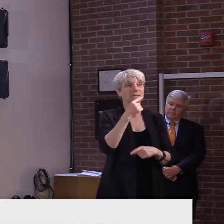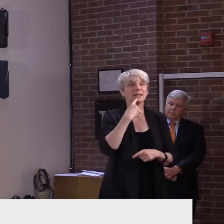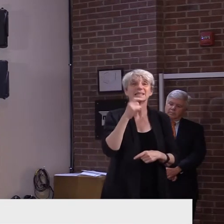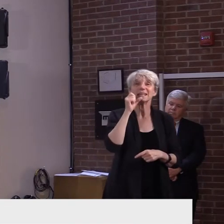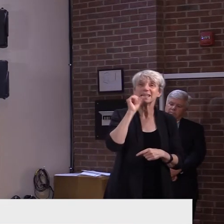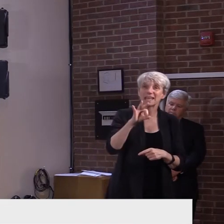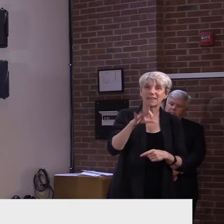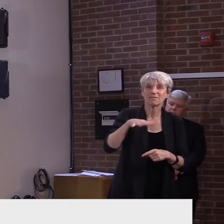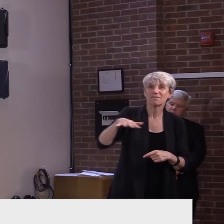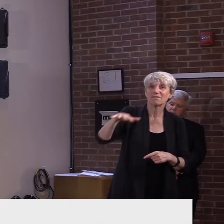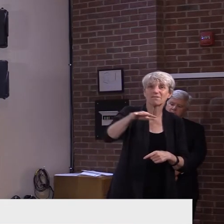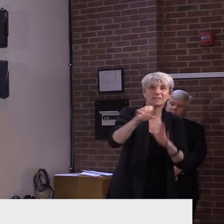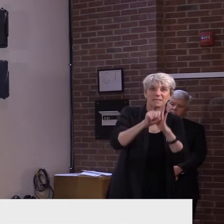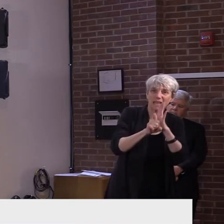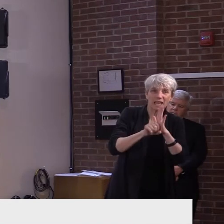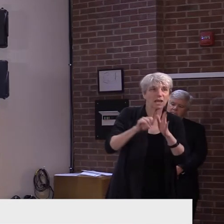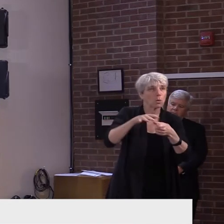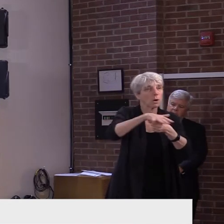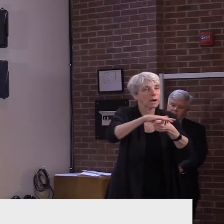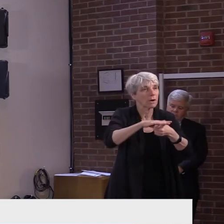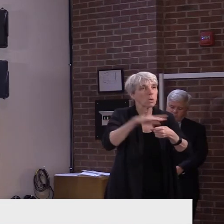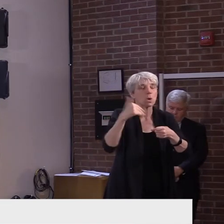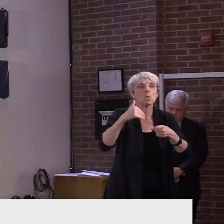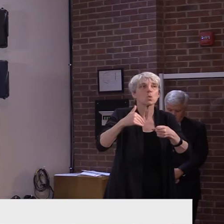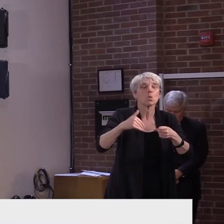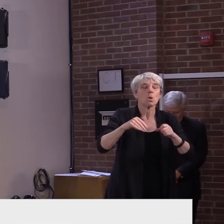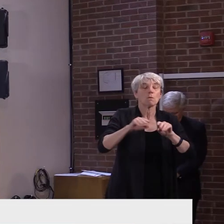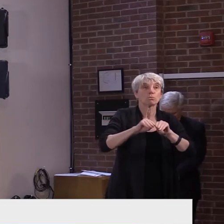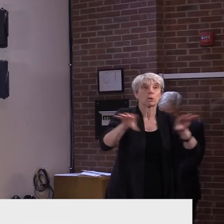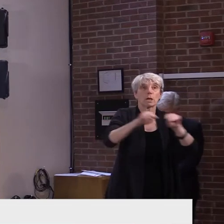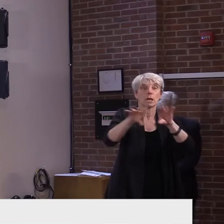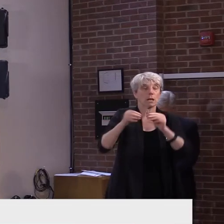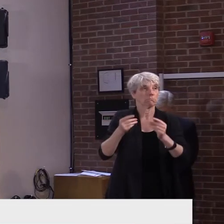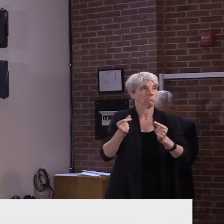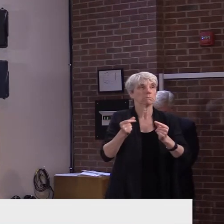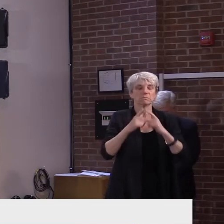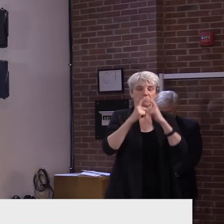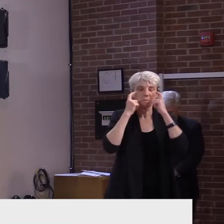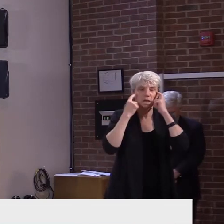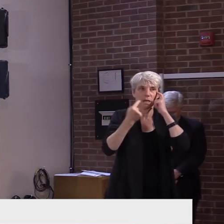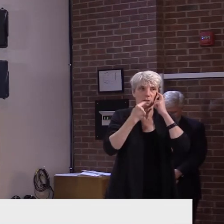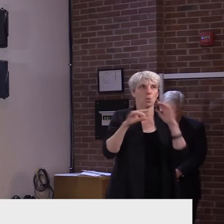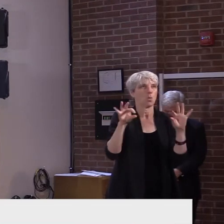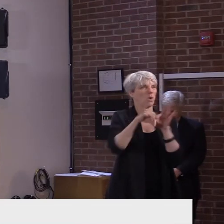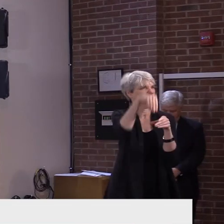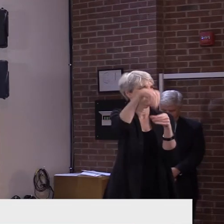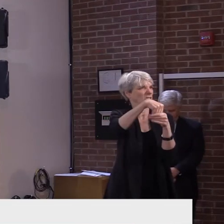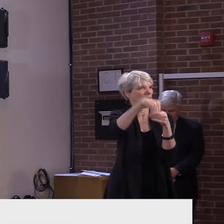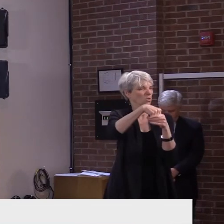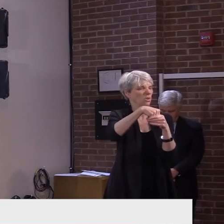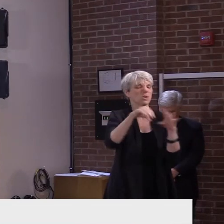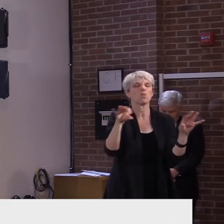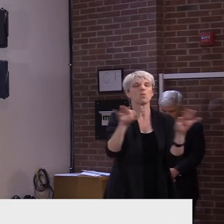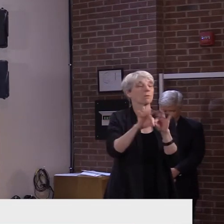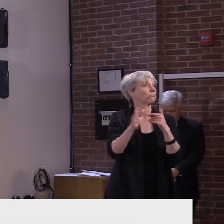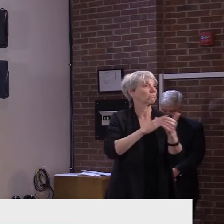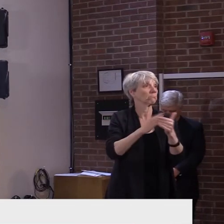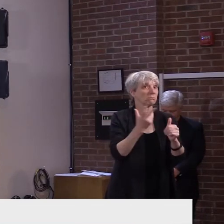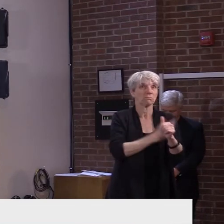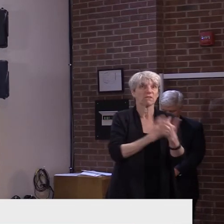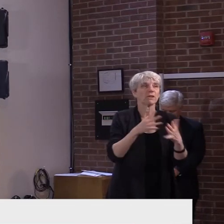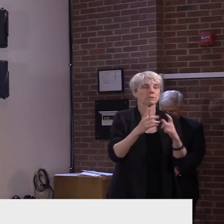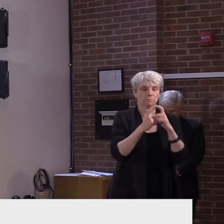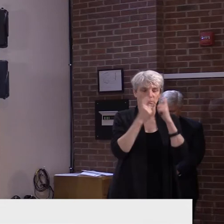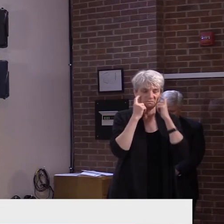of transmission of virus, masking indoors is appropriate, regardless of your vaccine status. And at